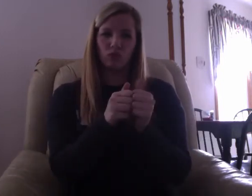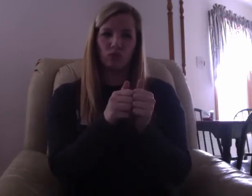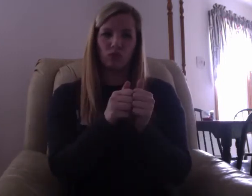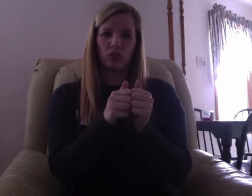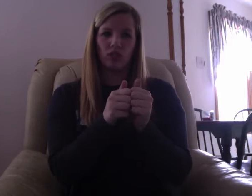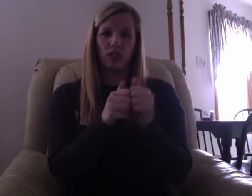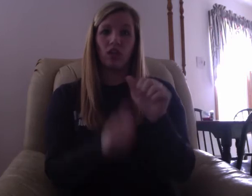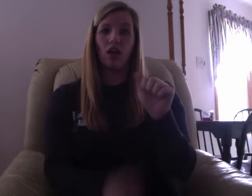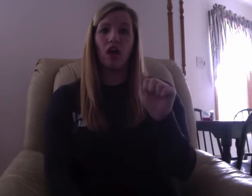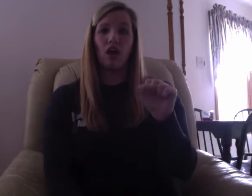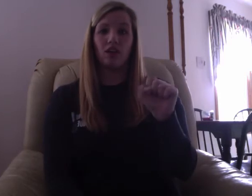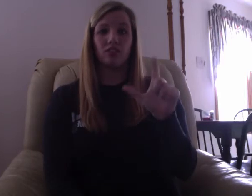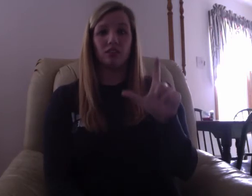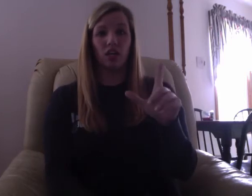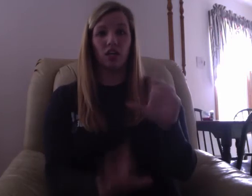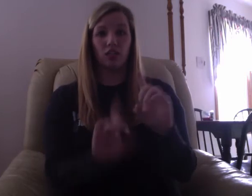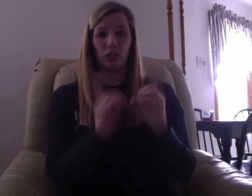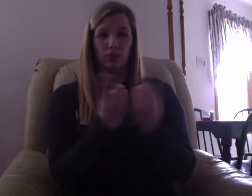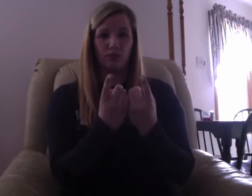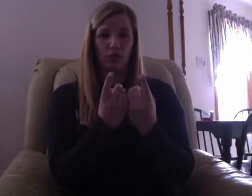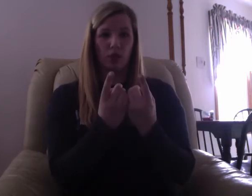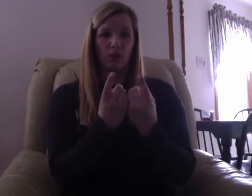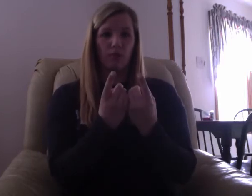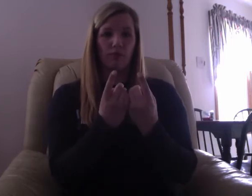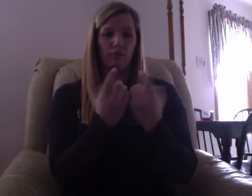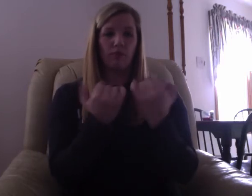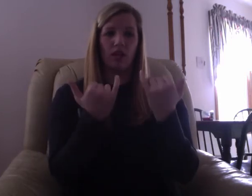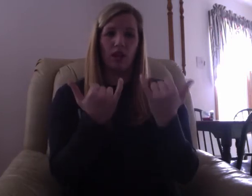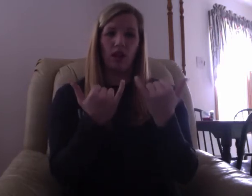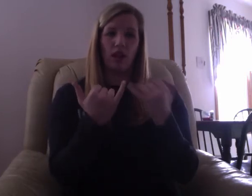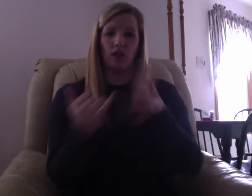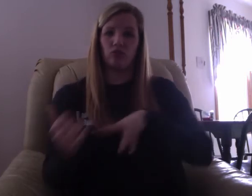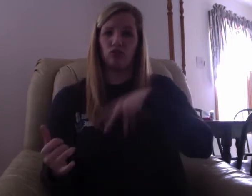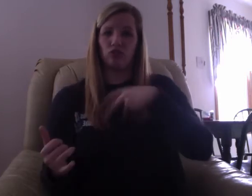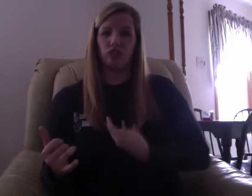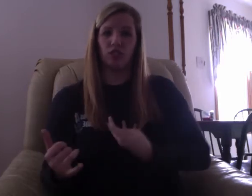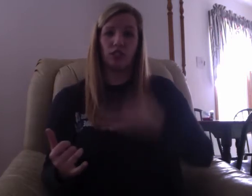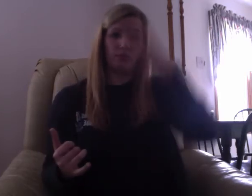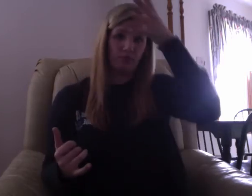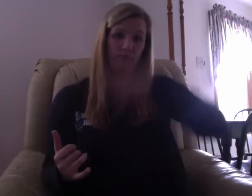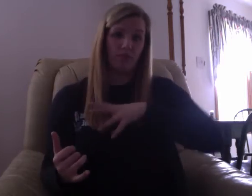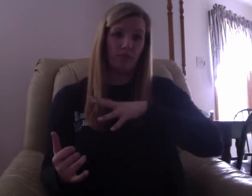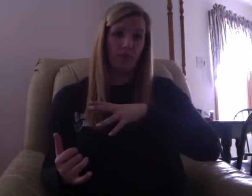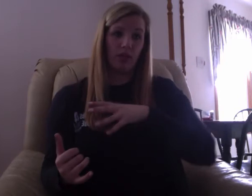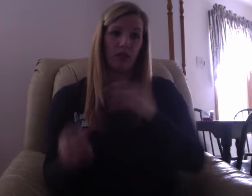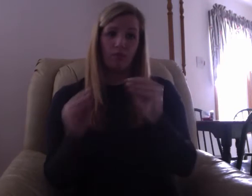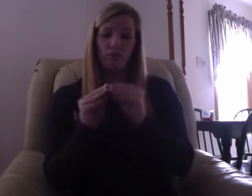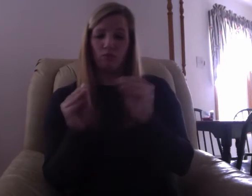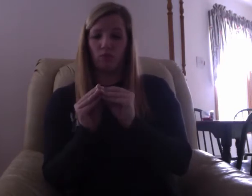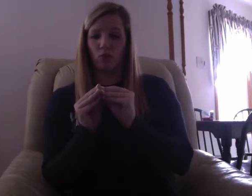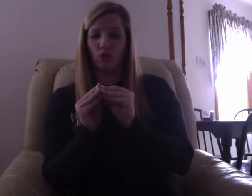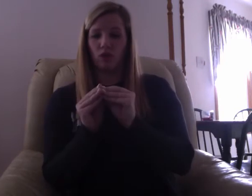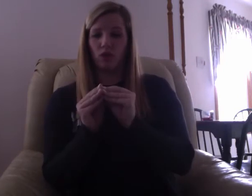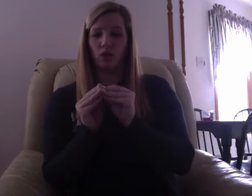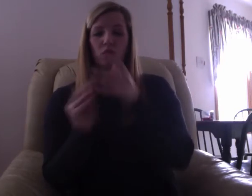department of bringing a documentary by a transgender man, someone who is born female but transitioned to male, who is